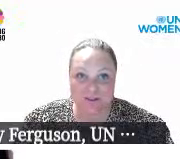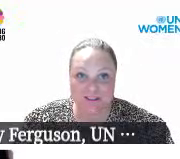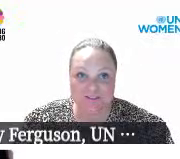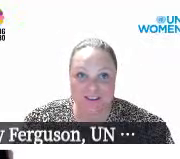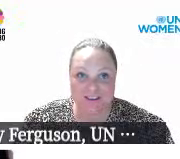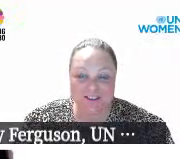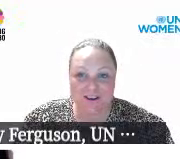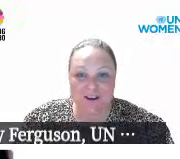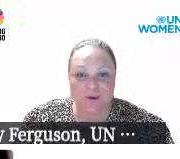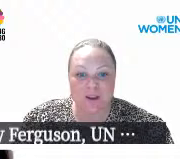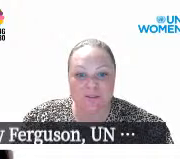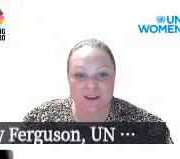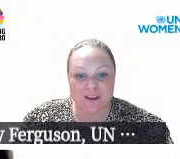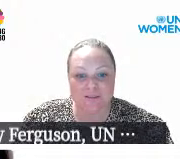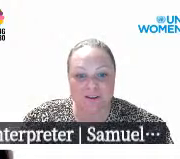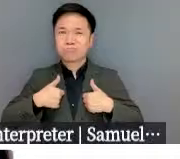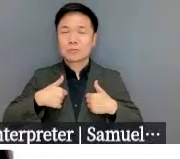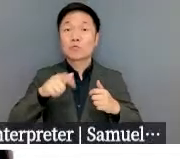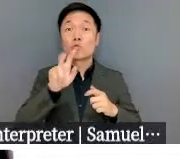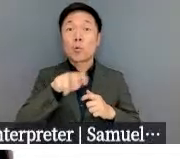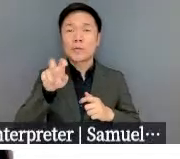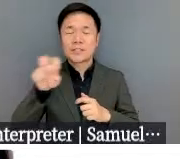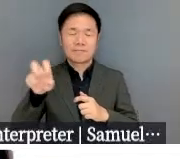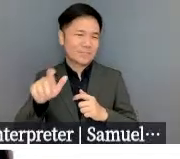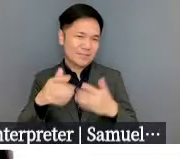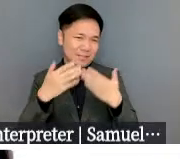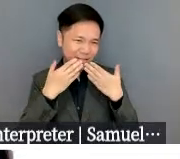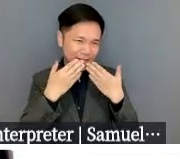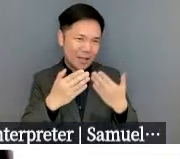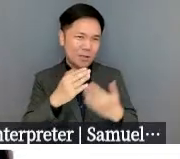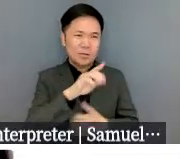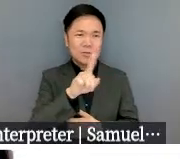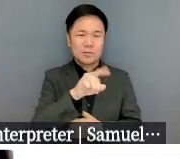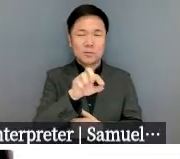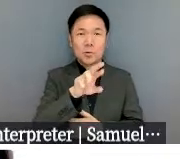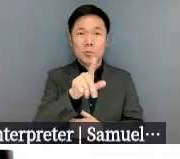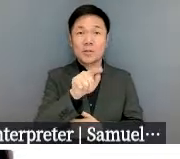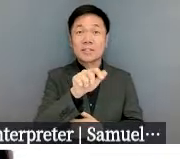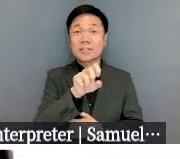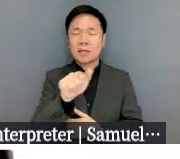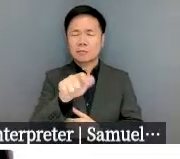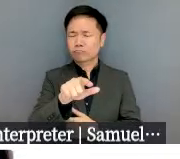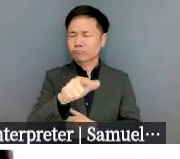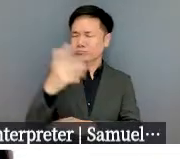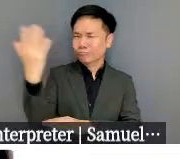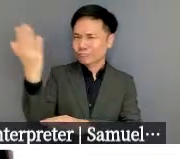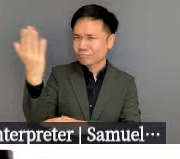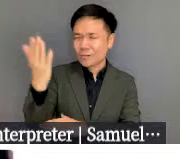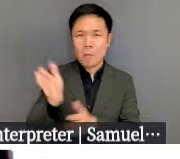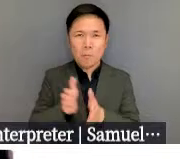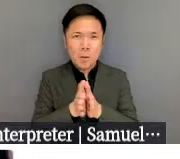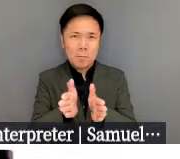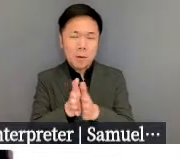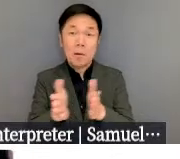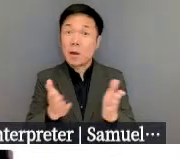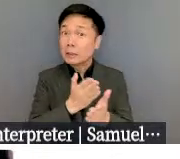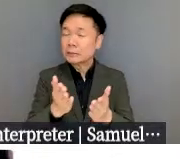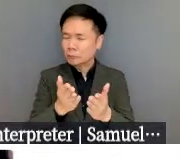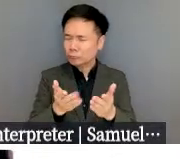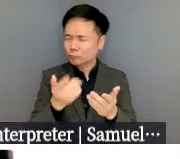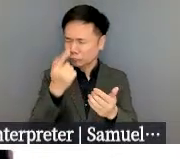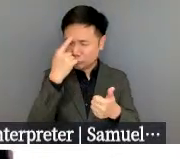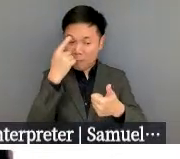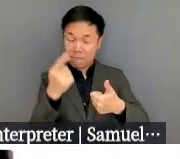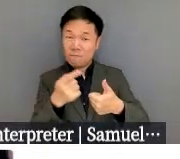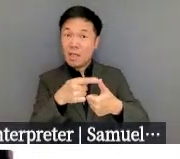Zorica Rasovic. We thank her very much for those remarks and for adding as well the importance and really